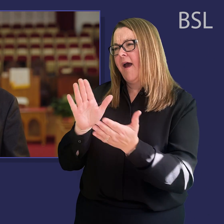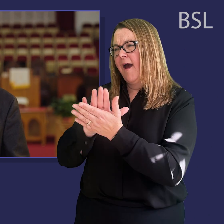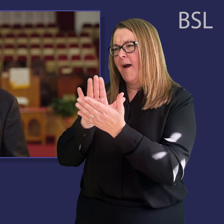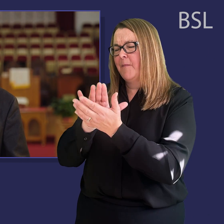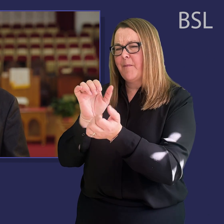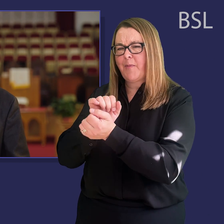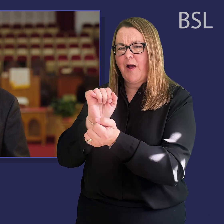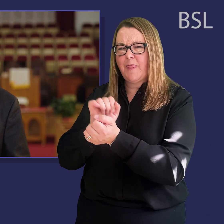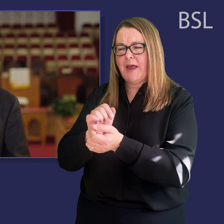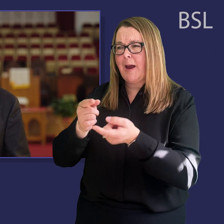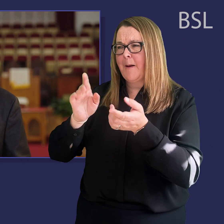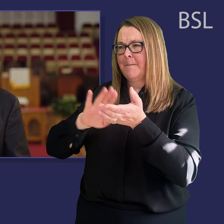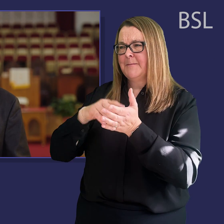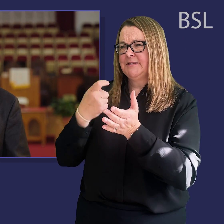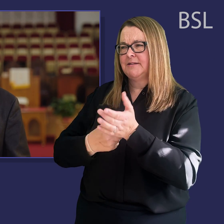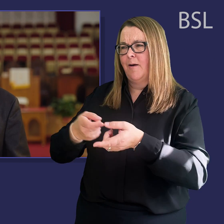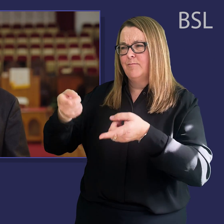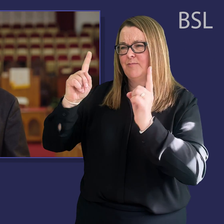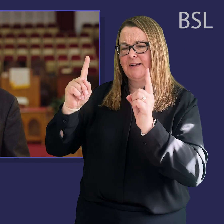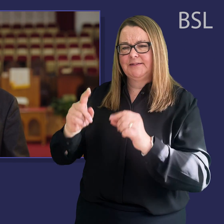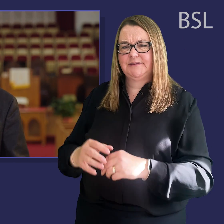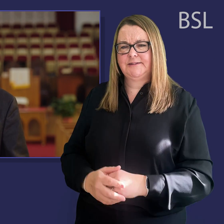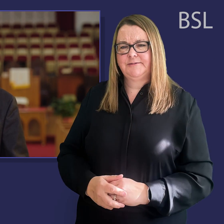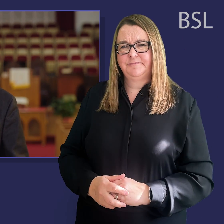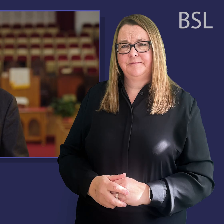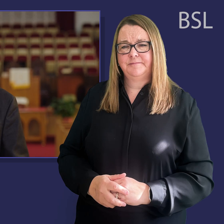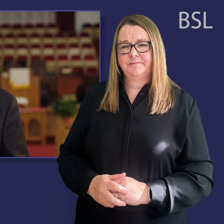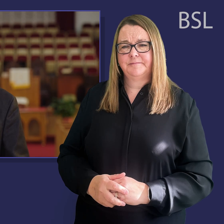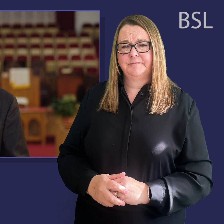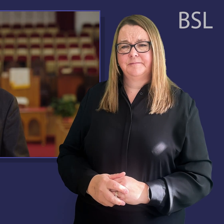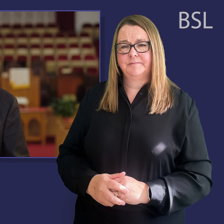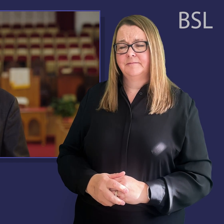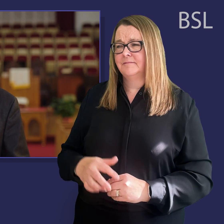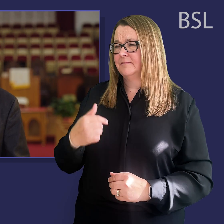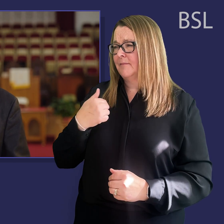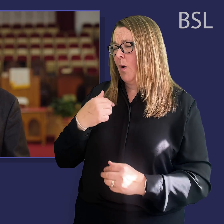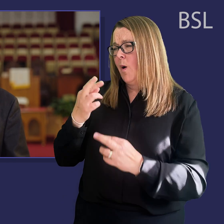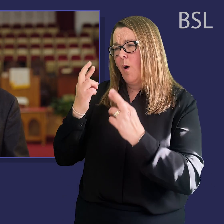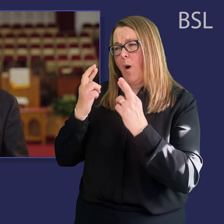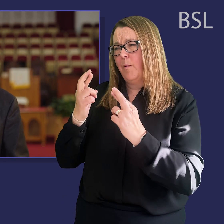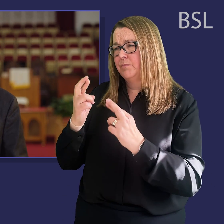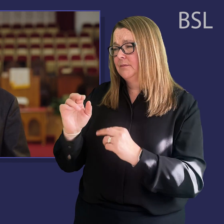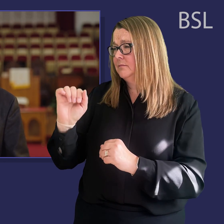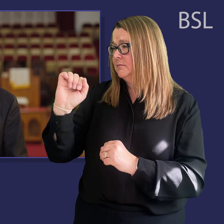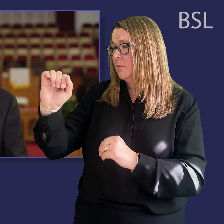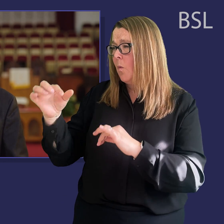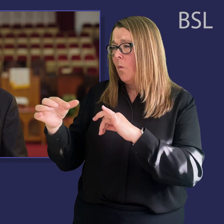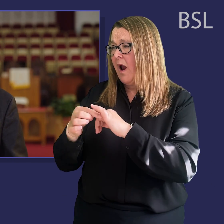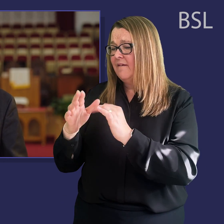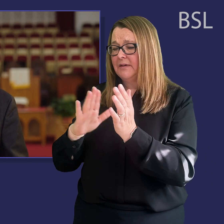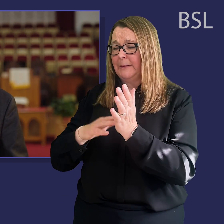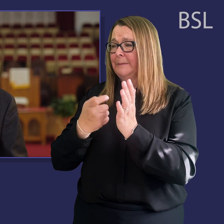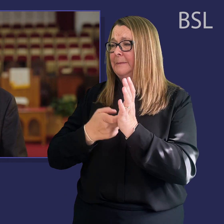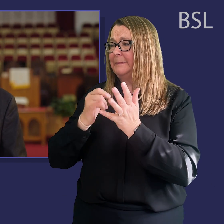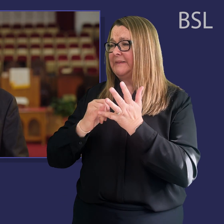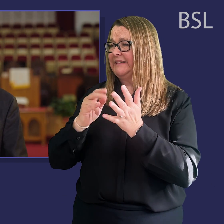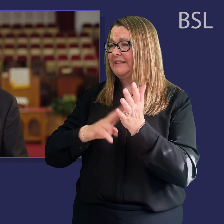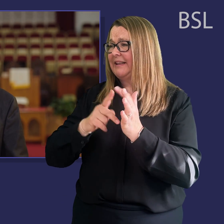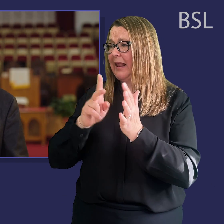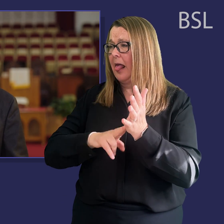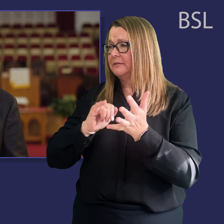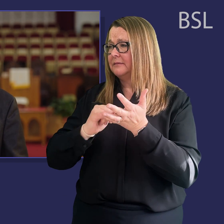happy birthday, Mr. President. I wish more years upon you and your dear